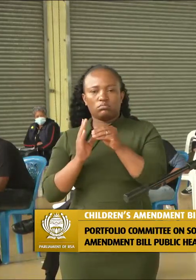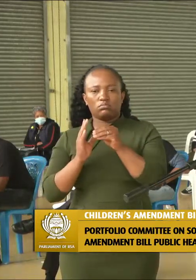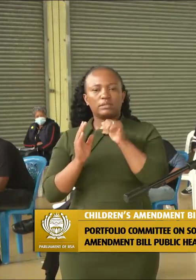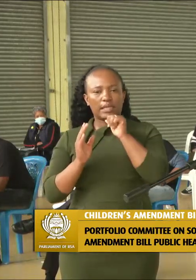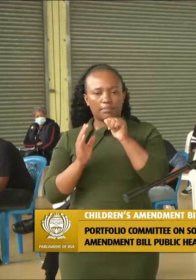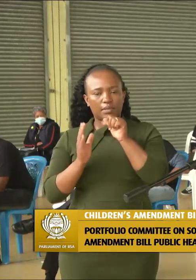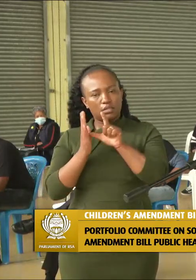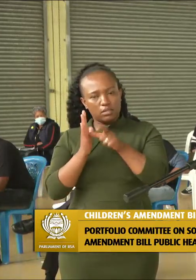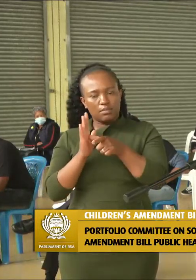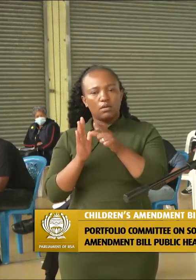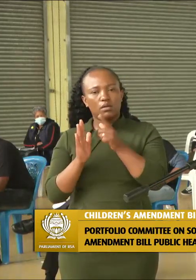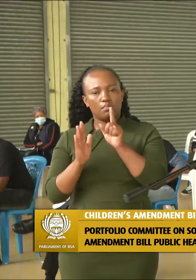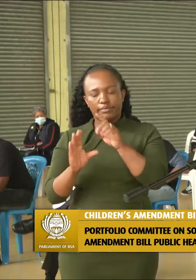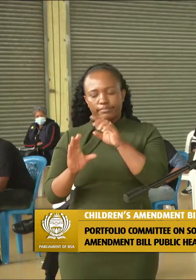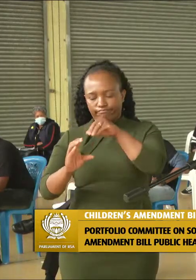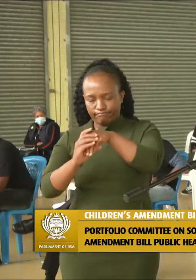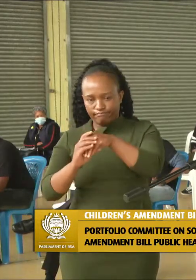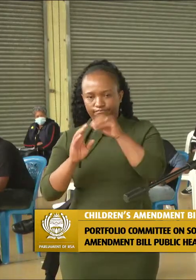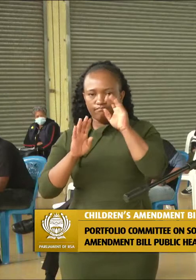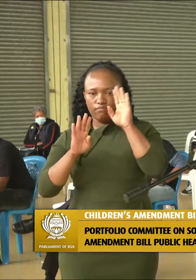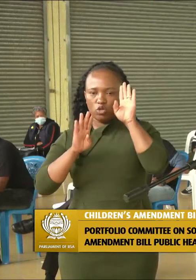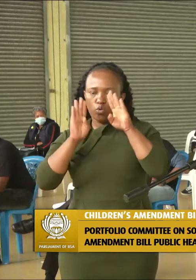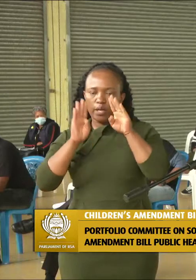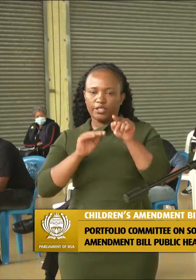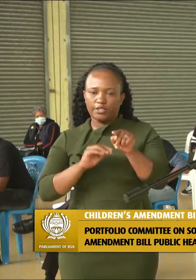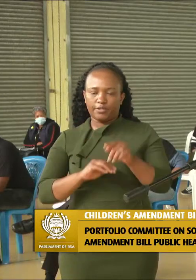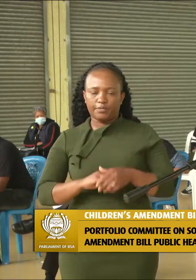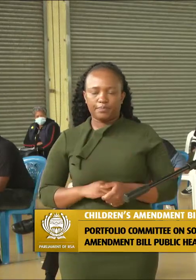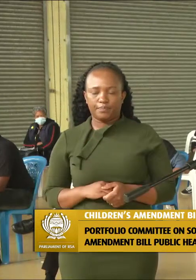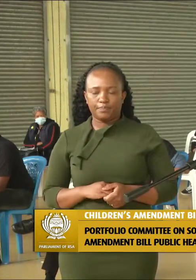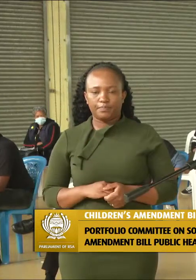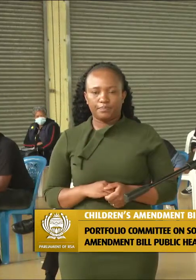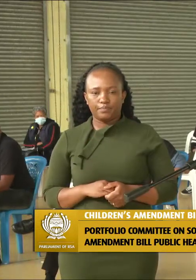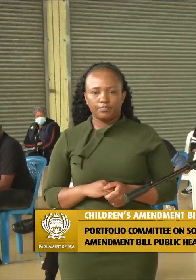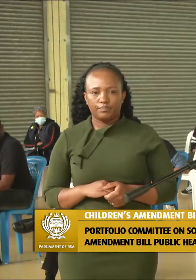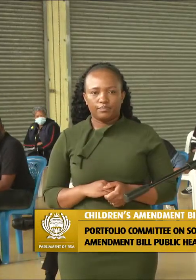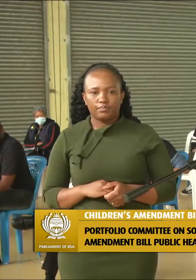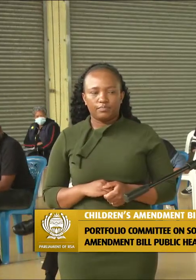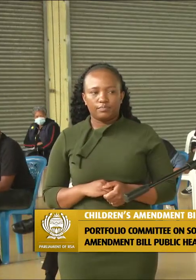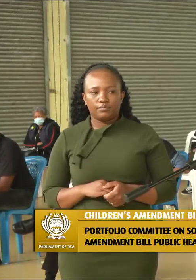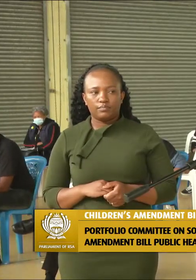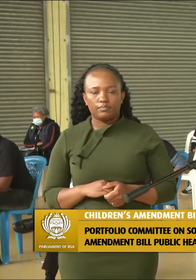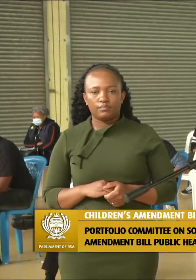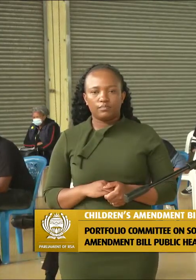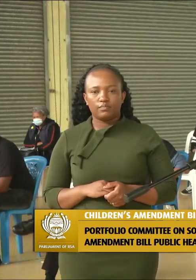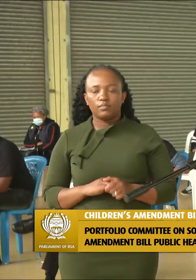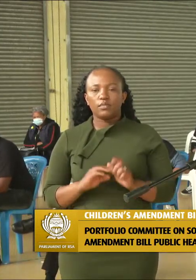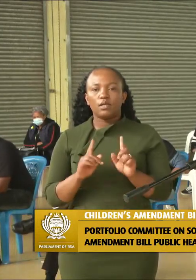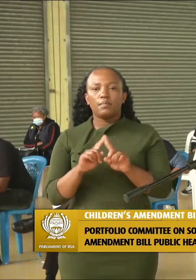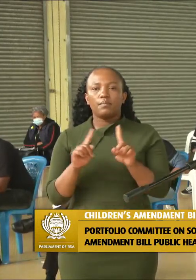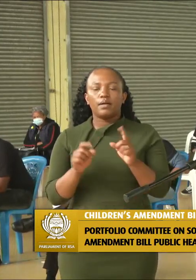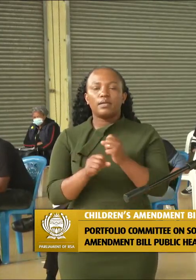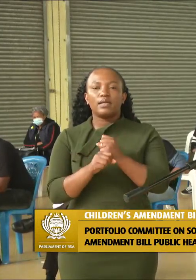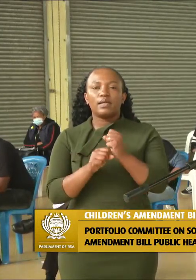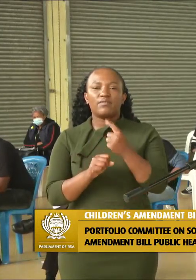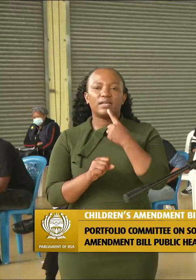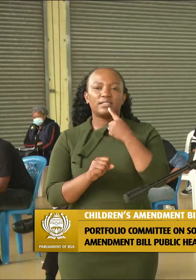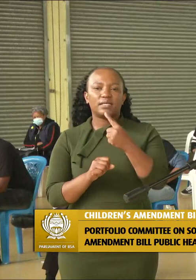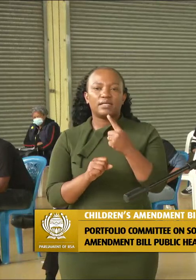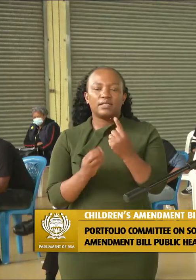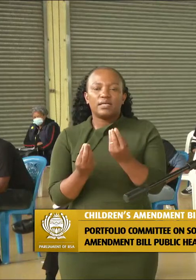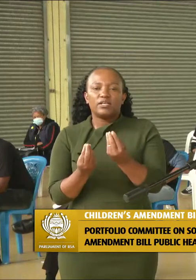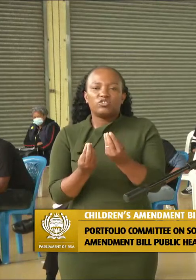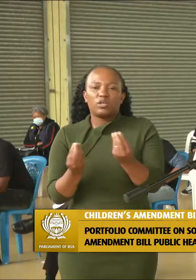with disability to be at the ECDs. Kodwa abazange bakubalula ukuthi izingane ezinjani ezingaba